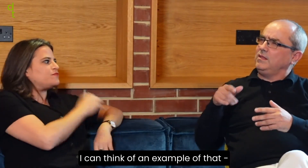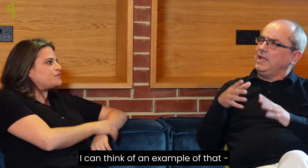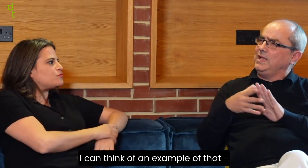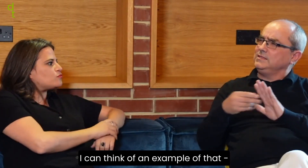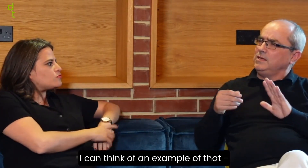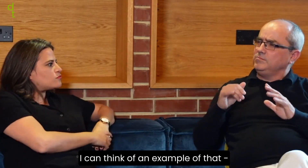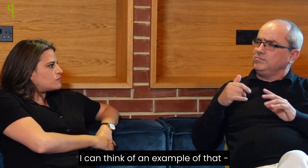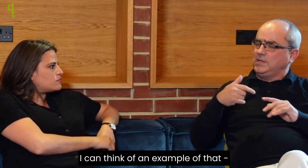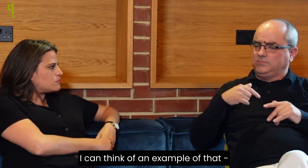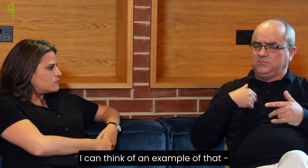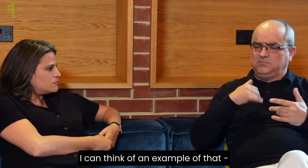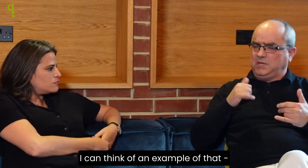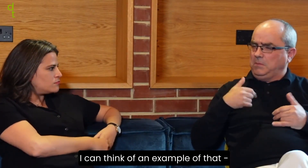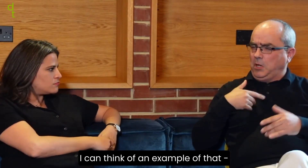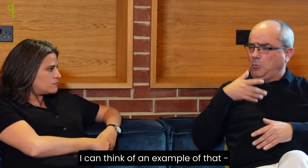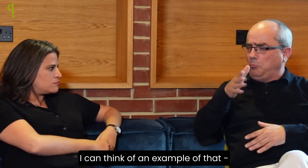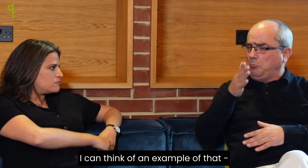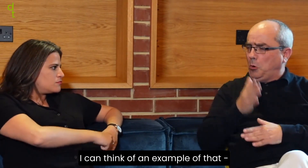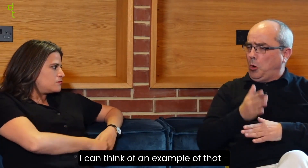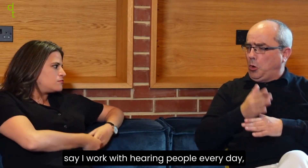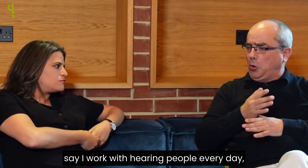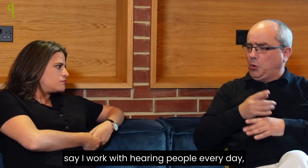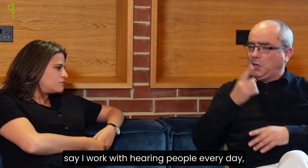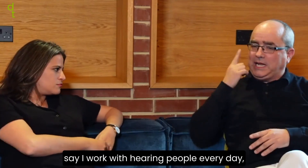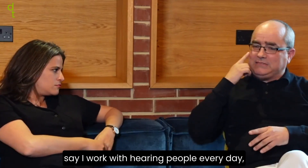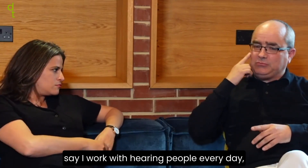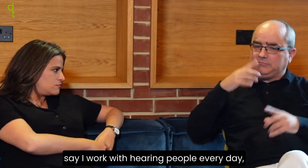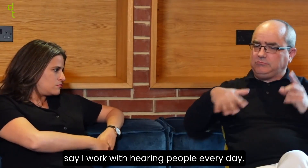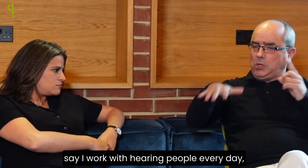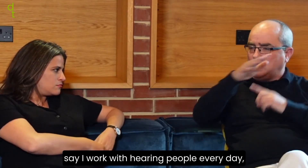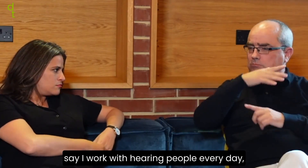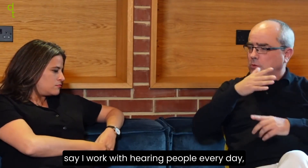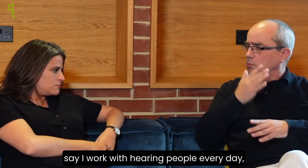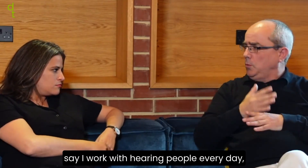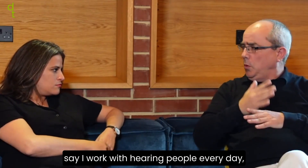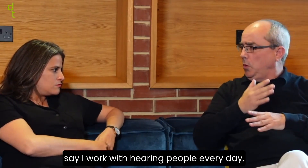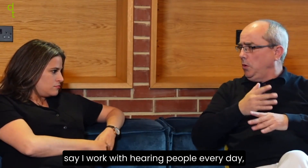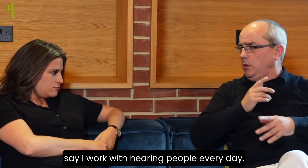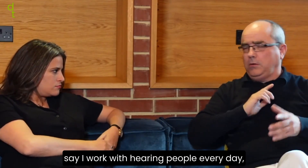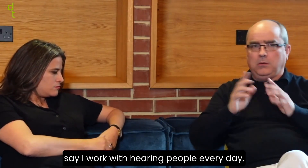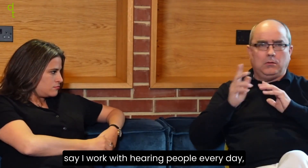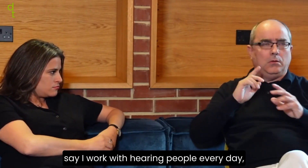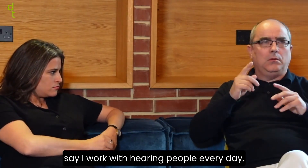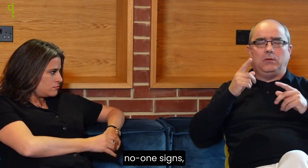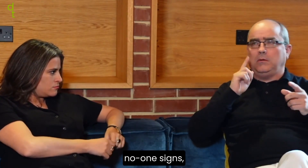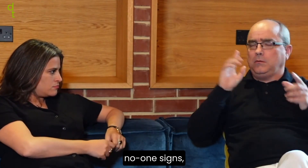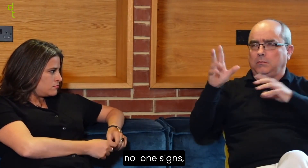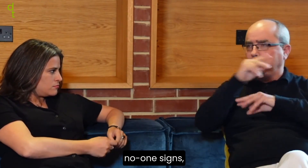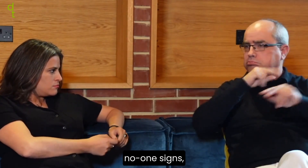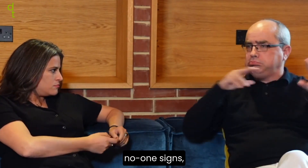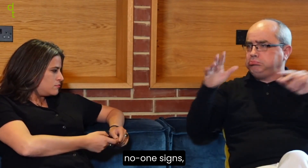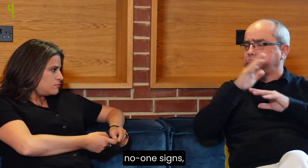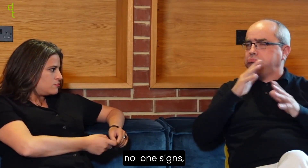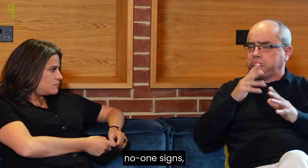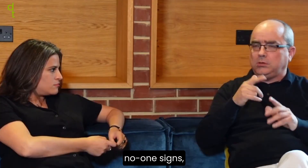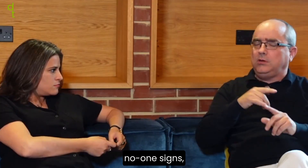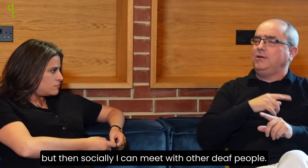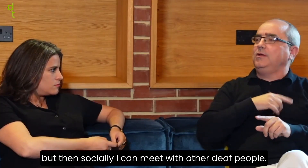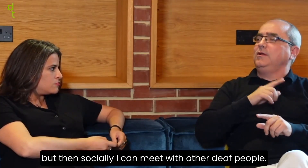I can think of an example of that. Say I work with hearing people every day, no one signs,